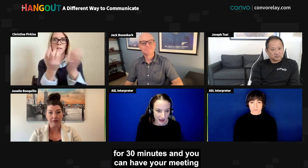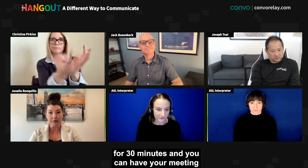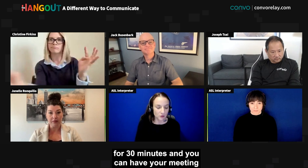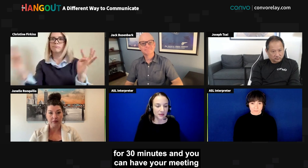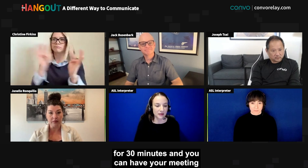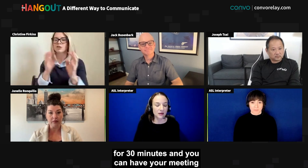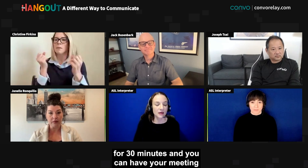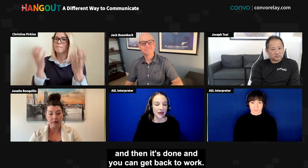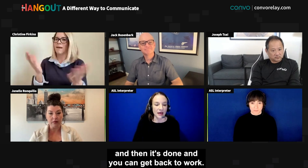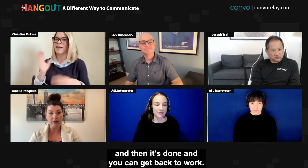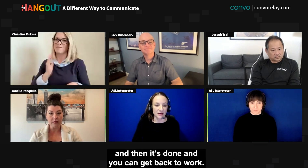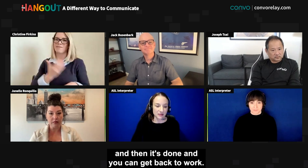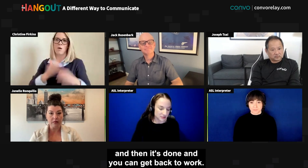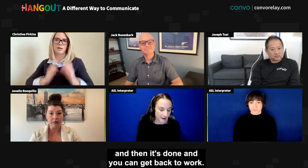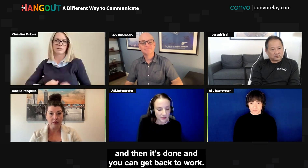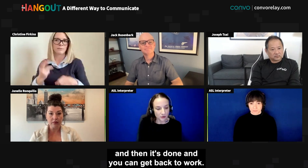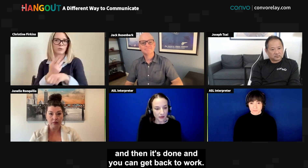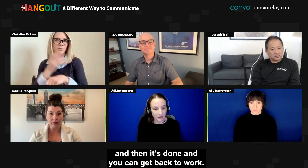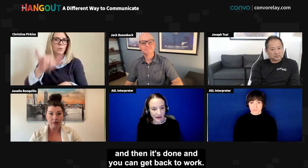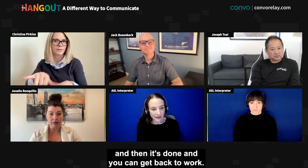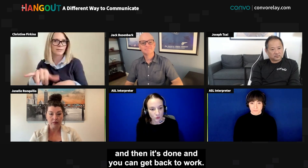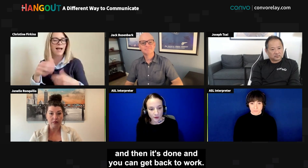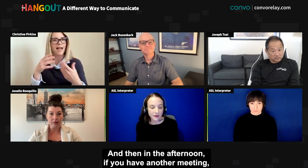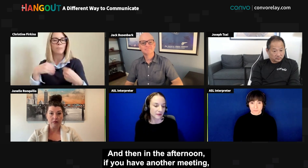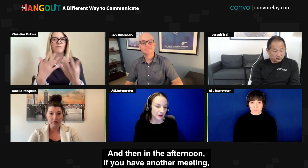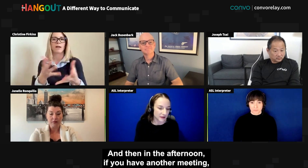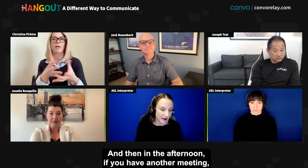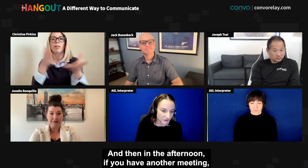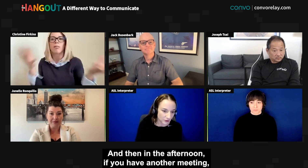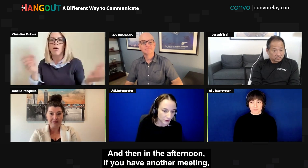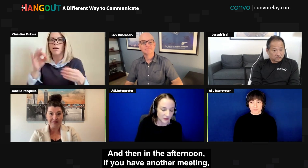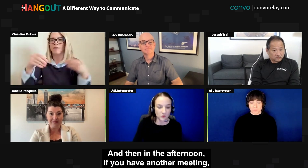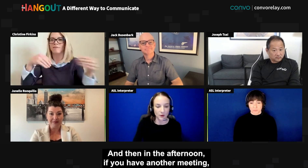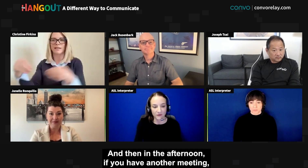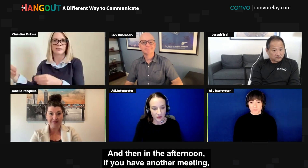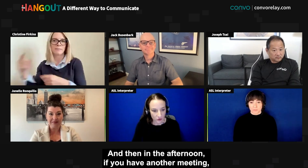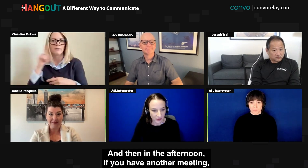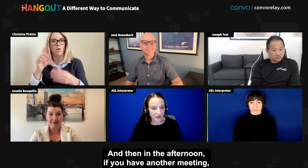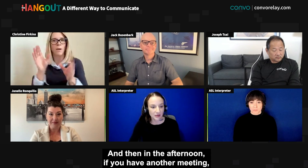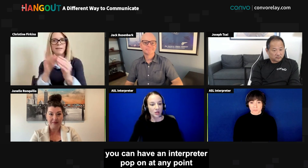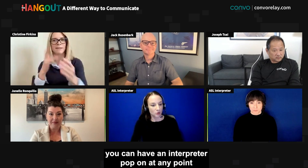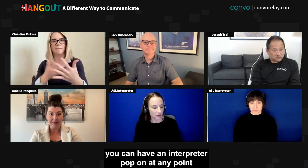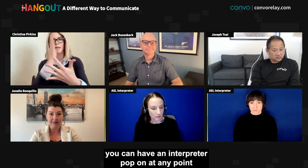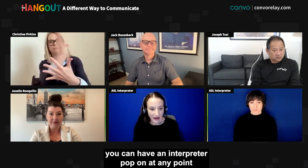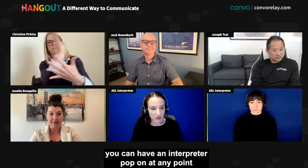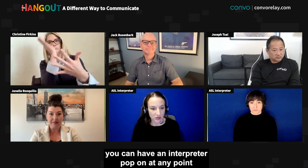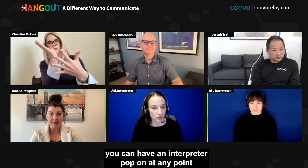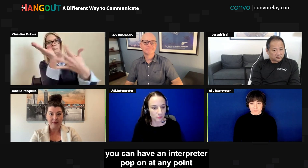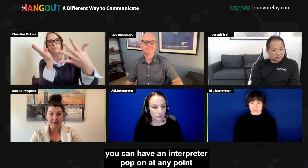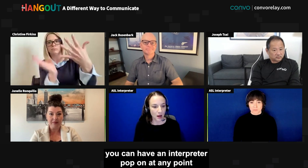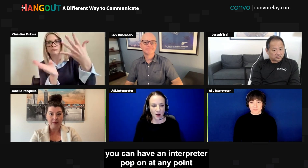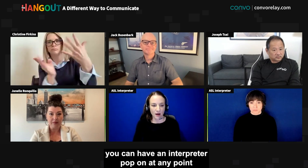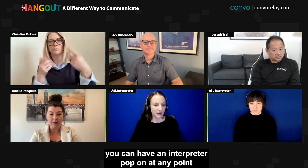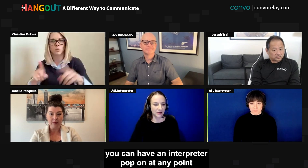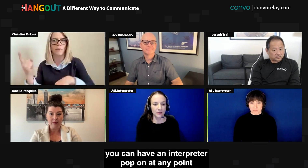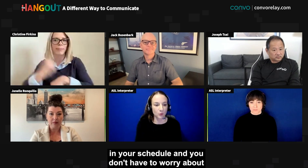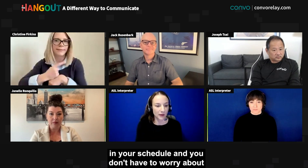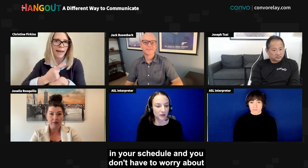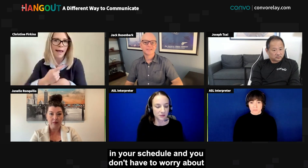your meeting, and then it's done and you can get back to work. And then in the afternoon, if you have another meeting, you can have an interpreter pop on at any point in your